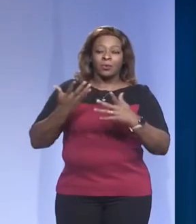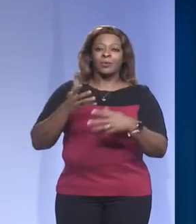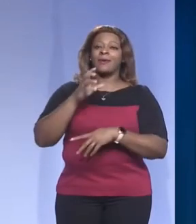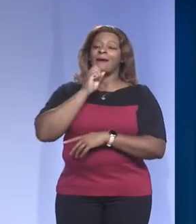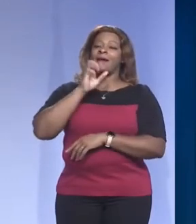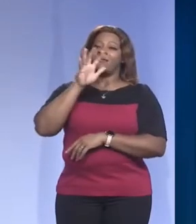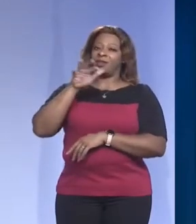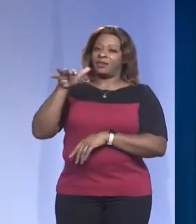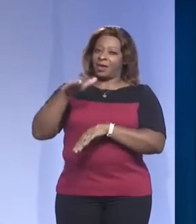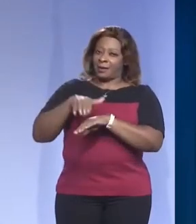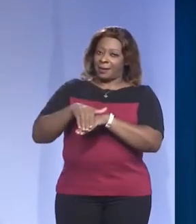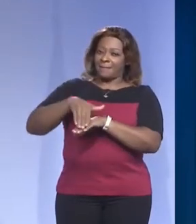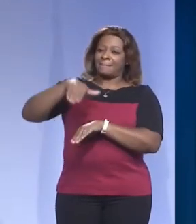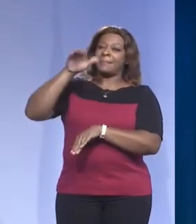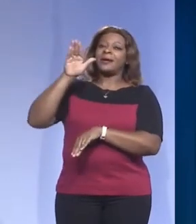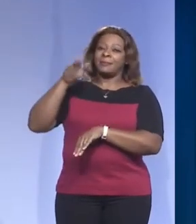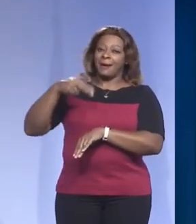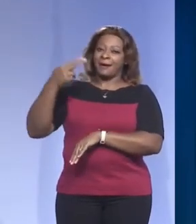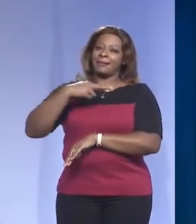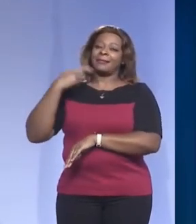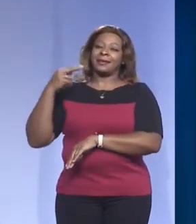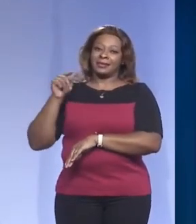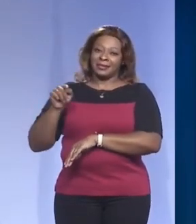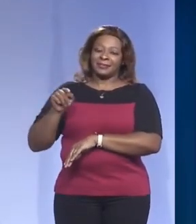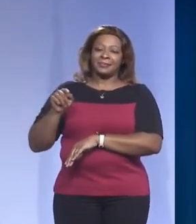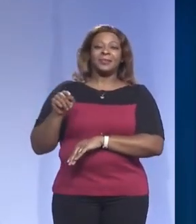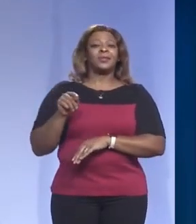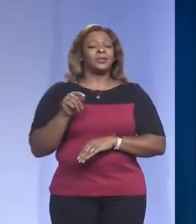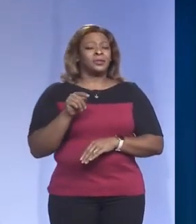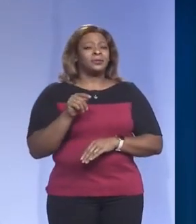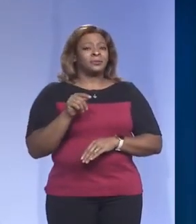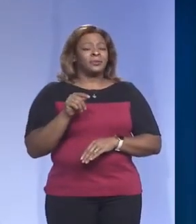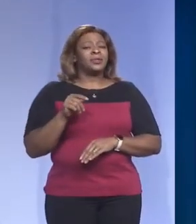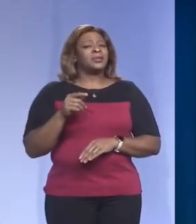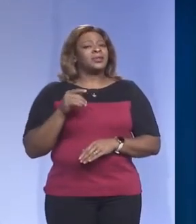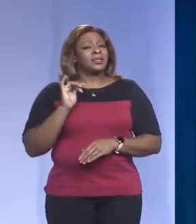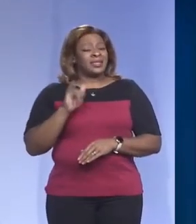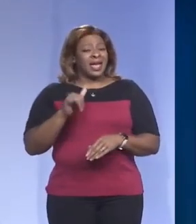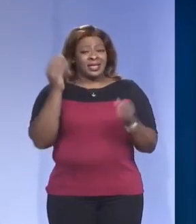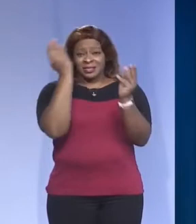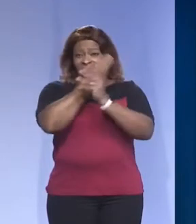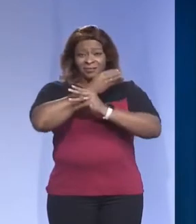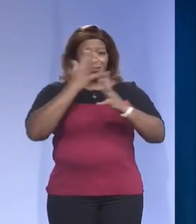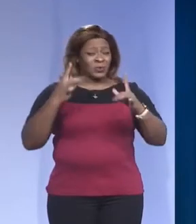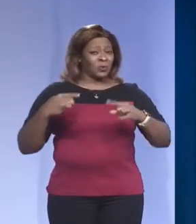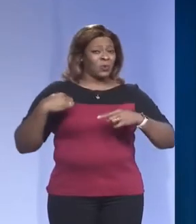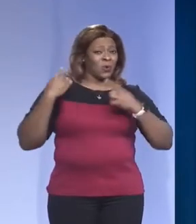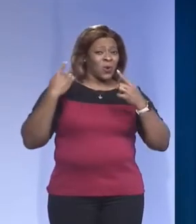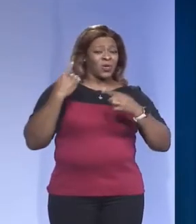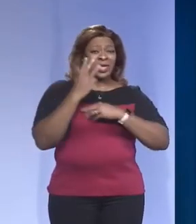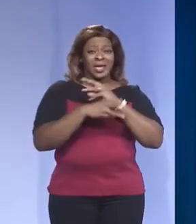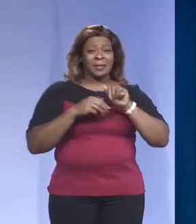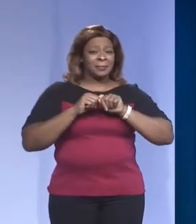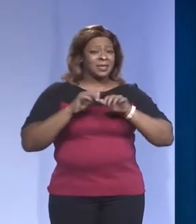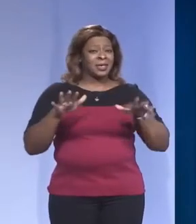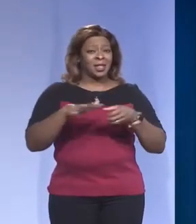55 years of age and older. So as has been the message throughout the epidemic, we